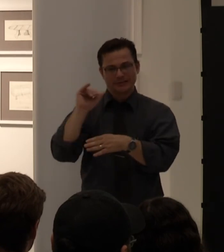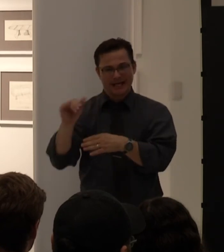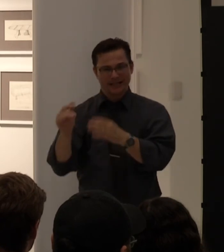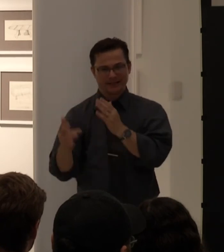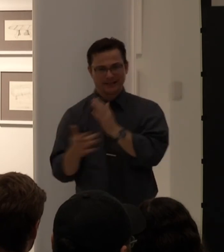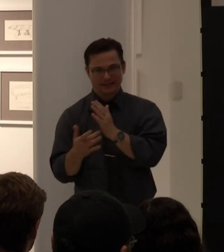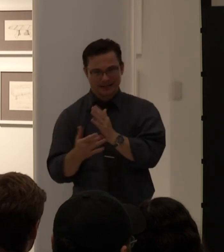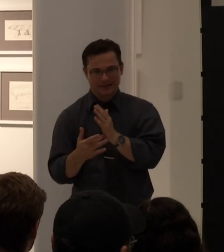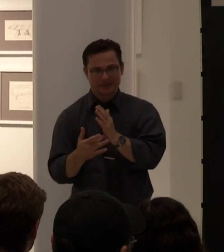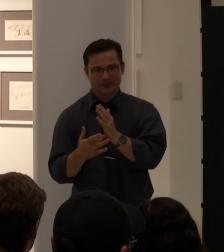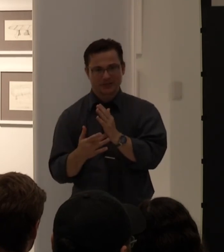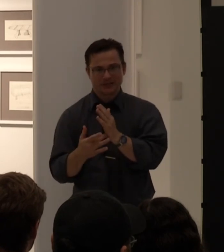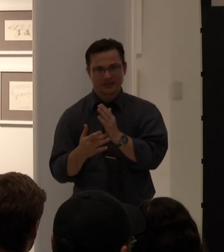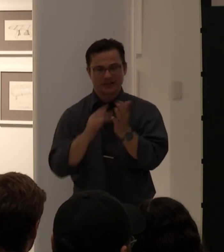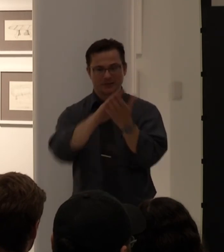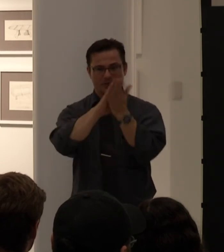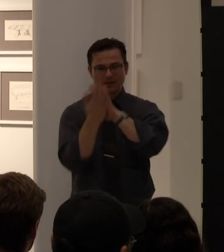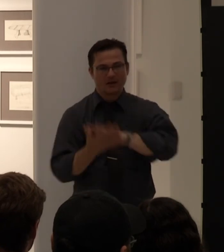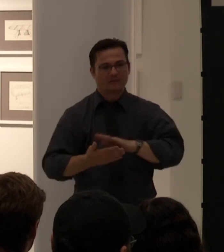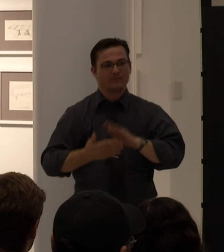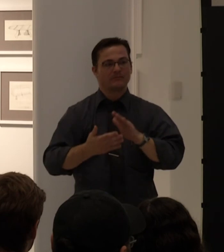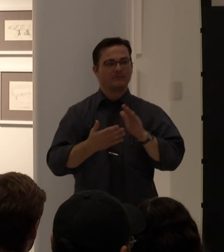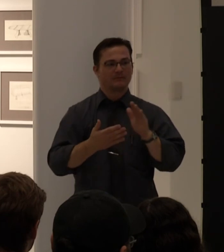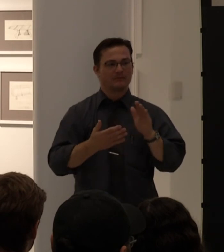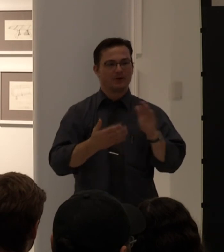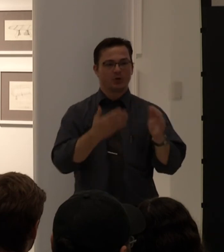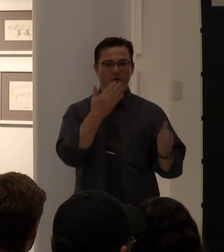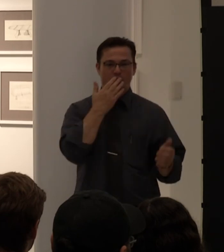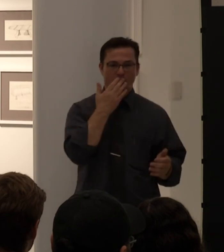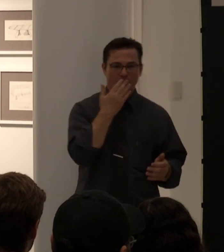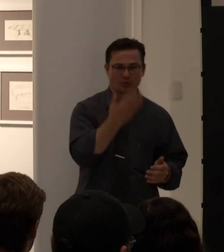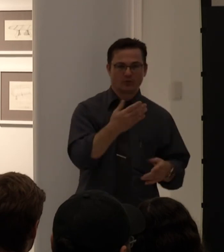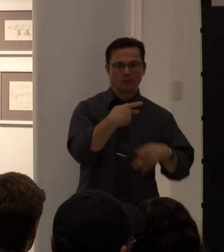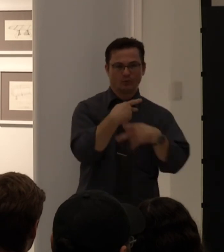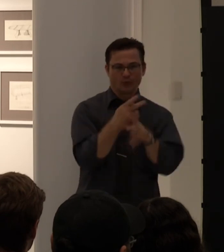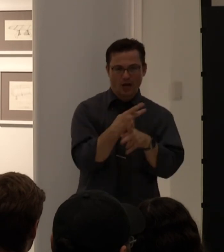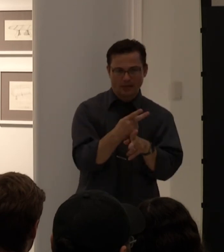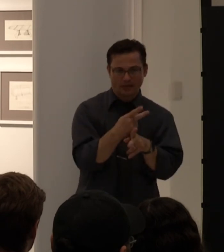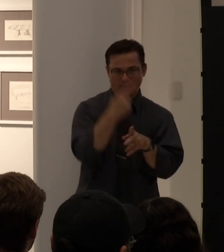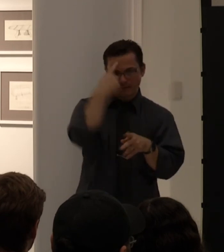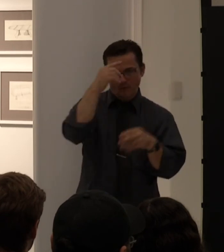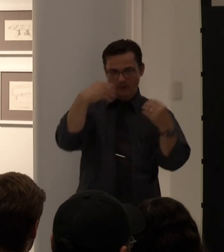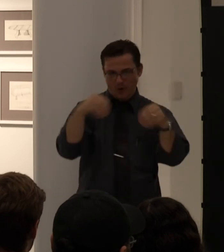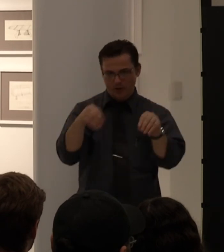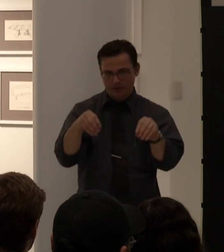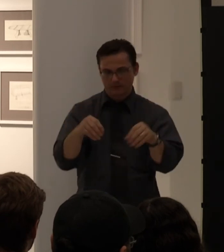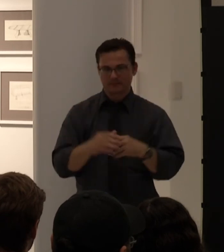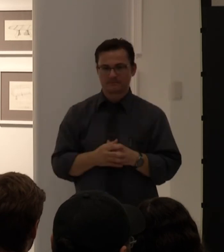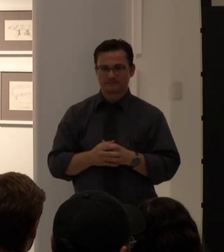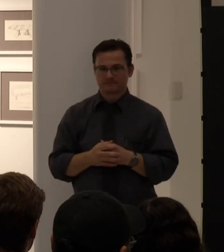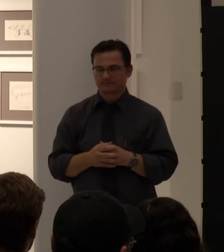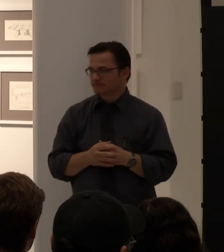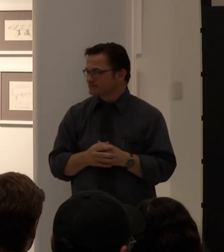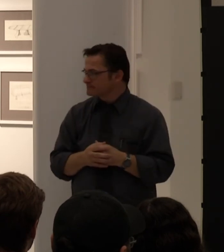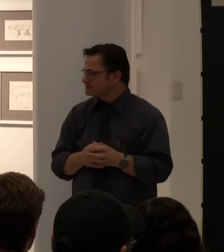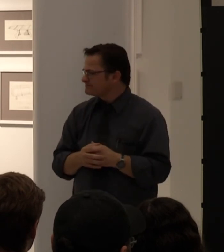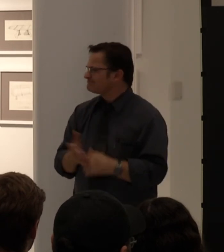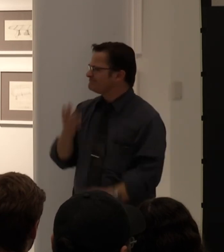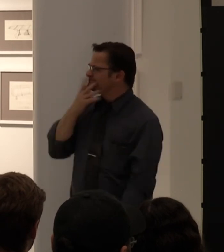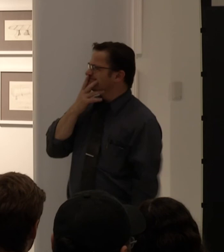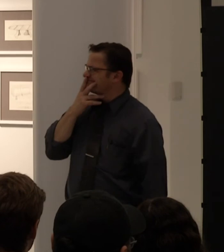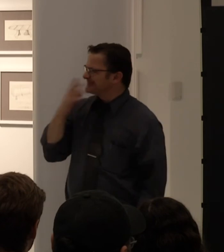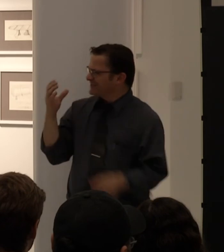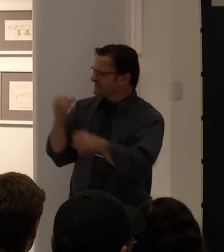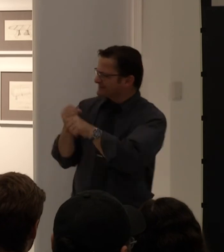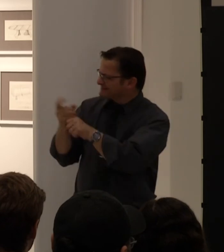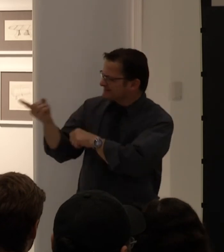that technology into a viable product for the market. So what was the question?